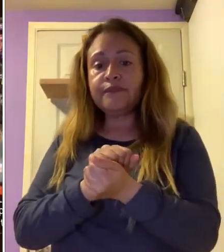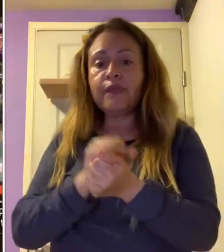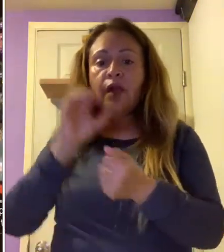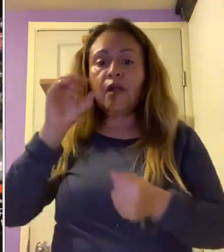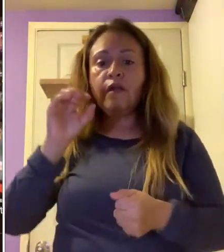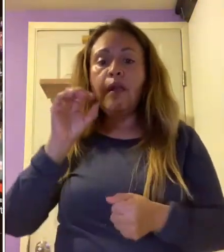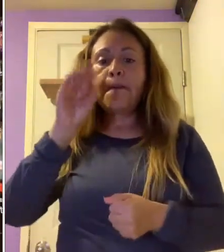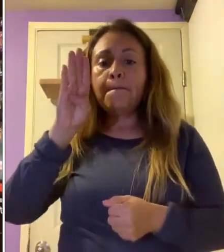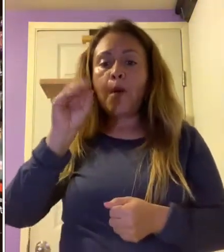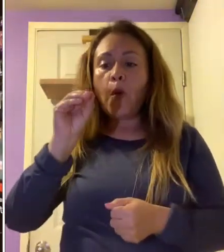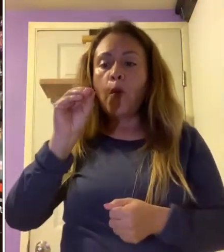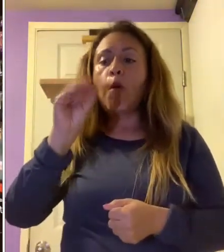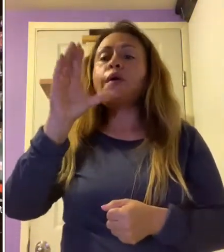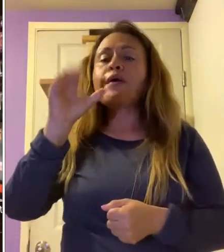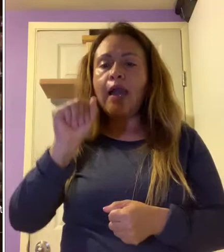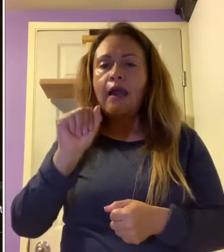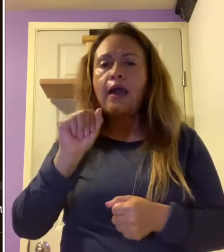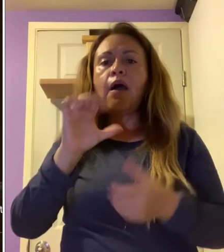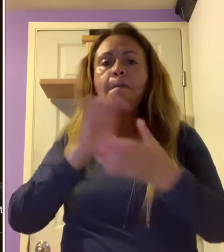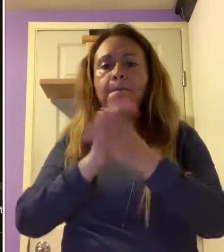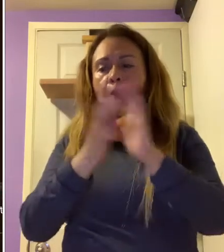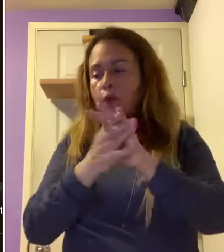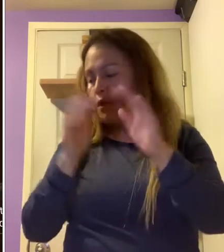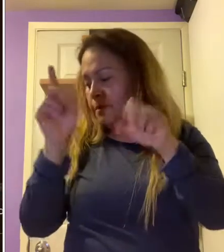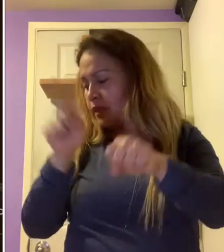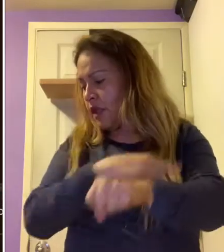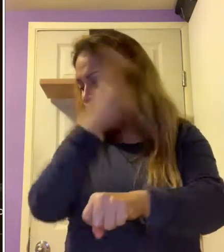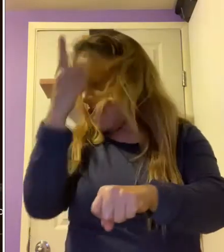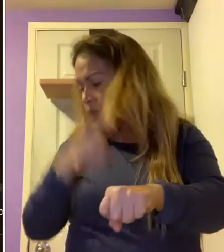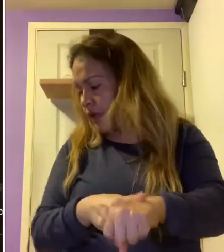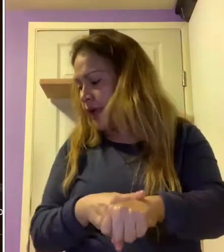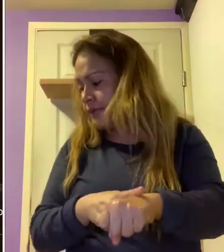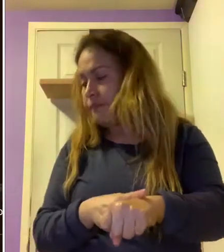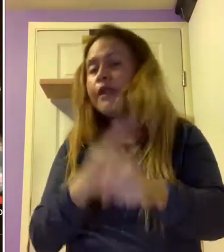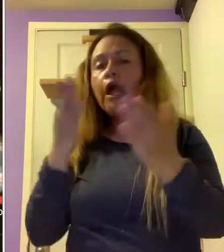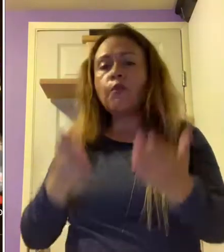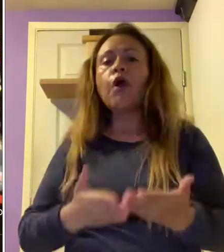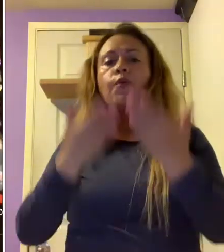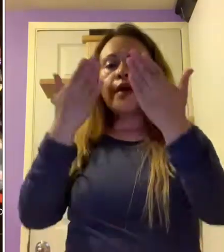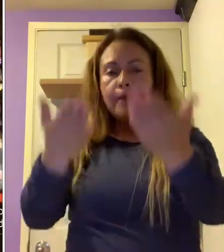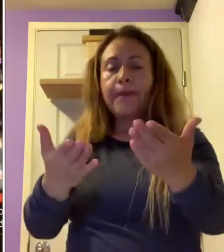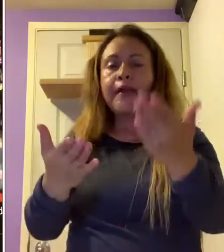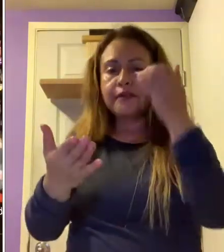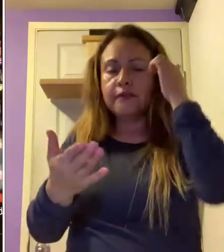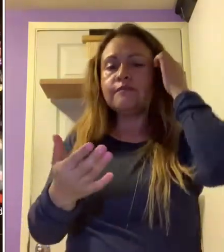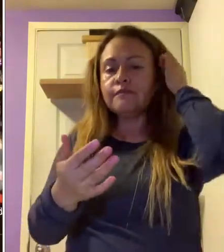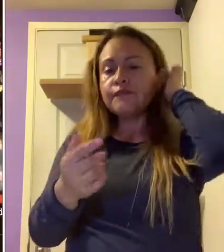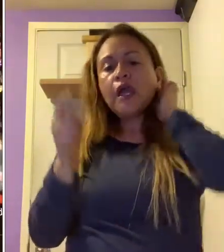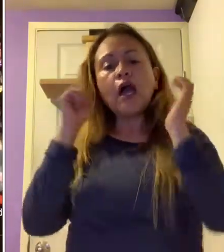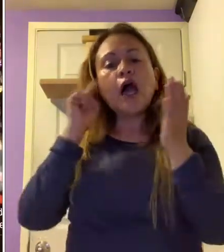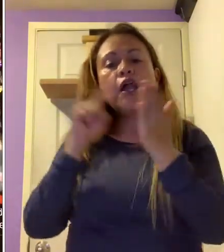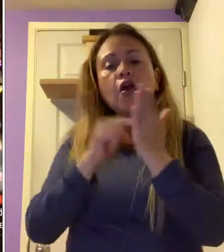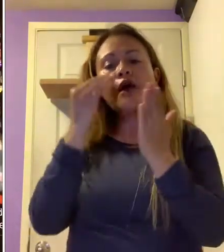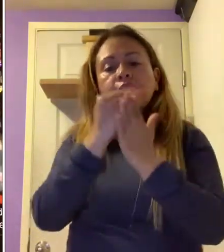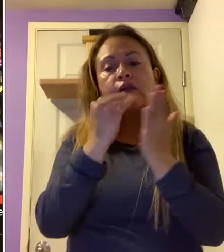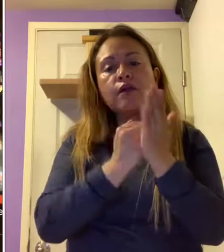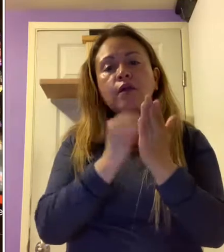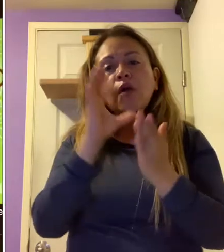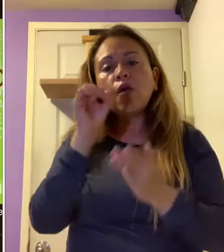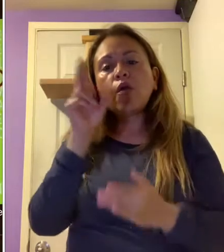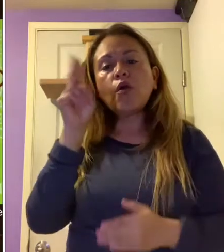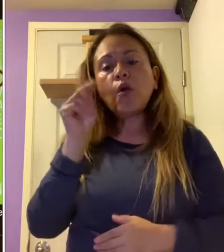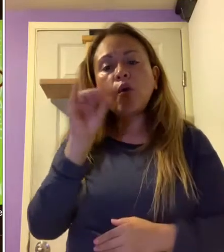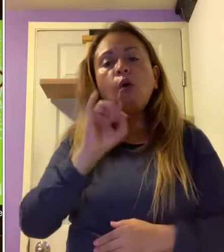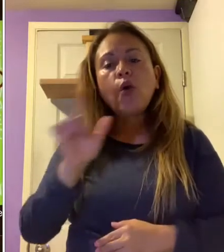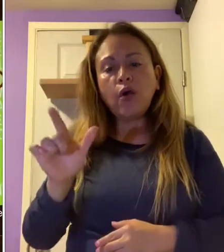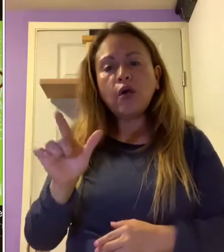with the OG, Boca Burgers. Been around a long time here, and it's not something I would recommend, in my opinion, because we look at the